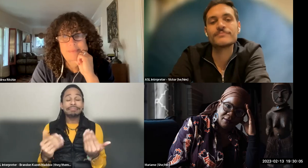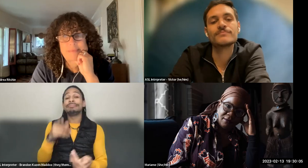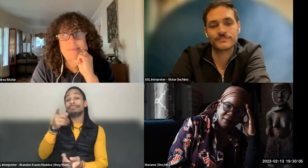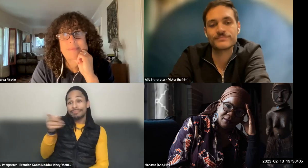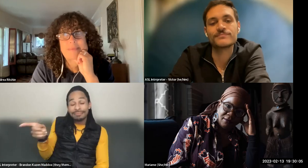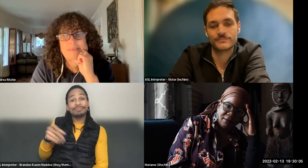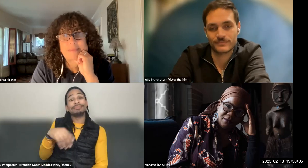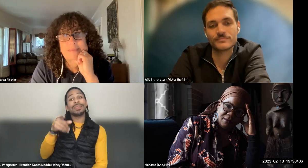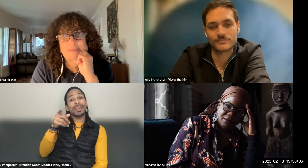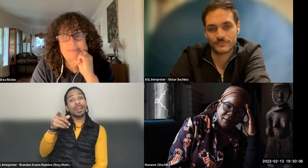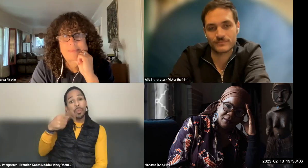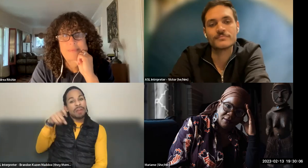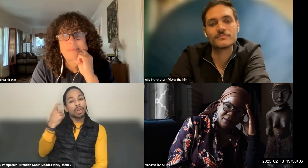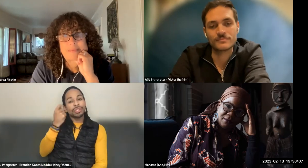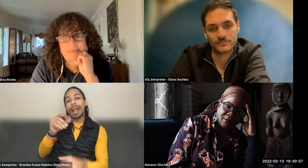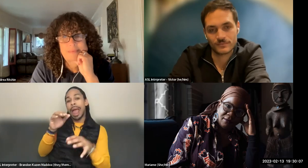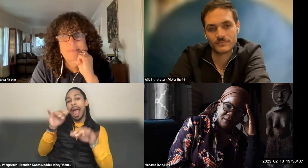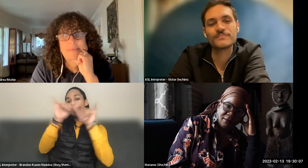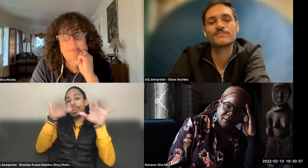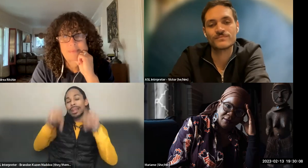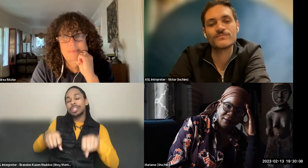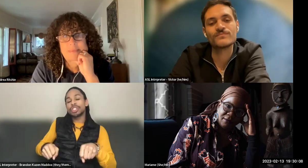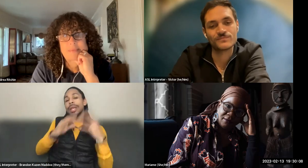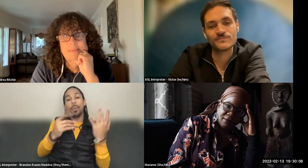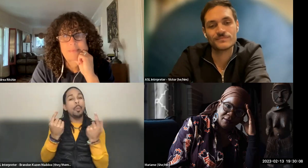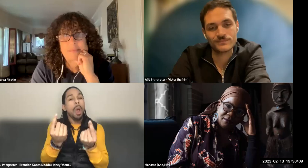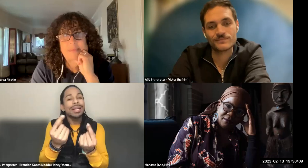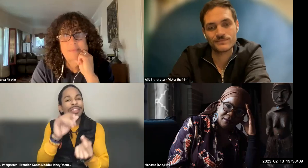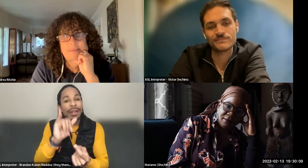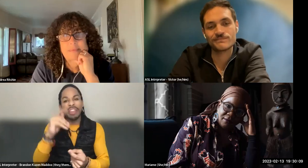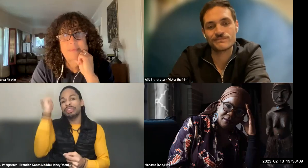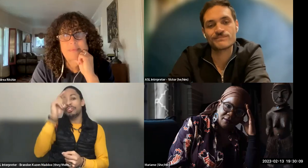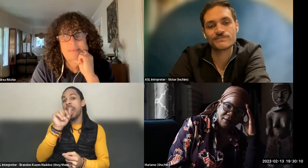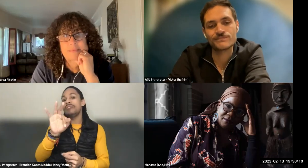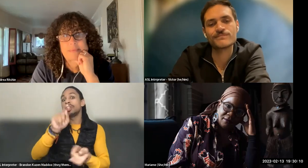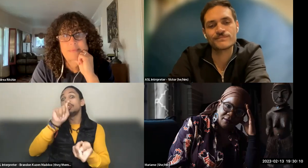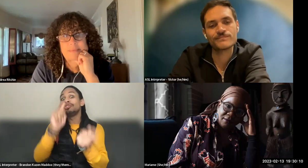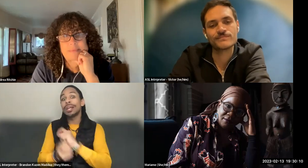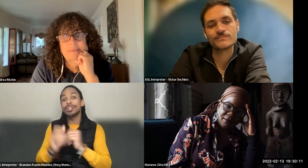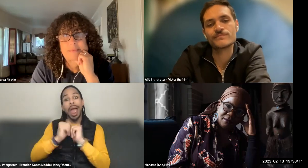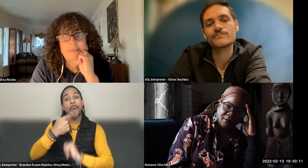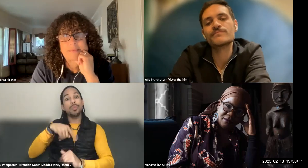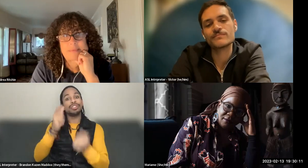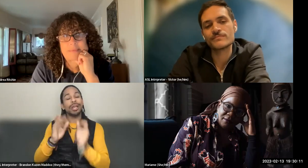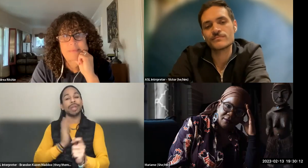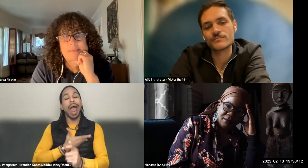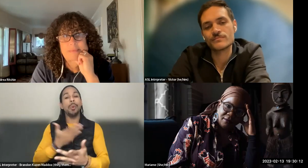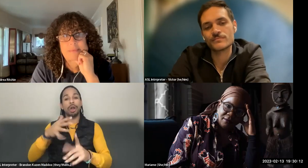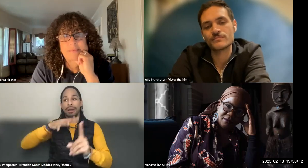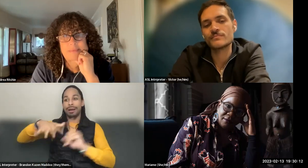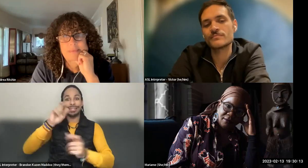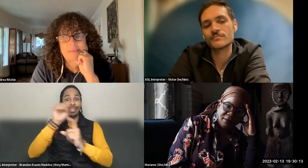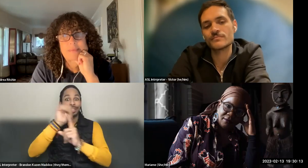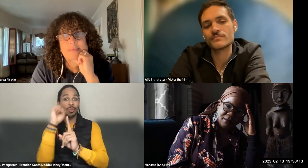it's a theory of change, how we change the conditions in order to bring about the world we want. It's a theory of social life, how